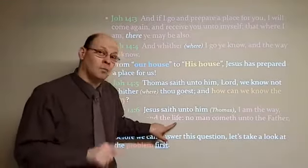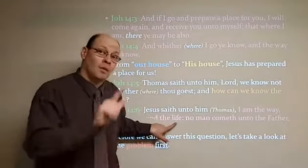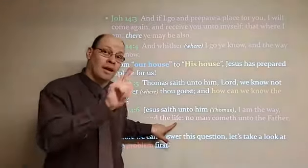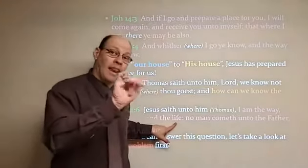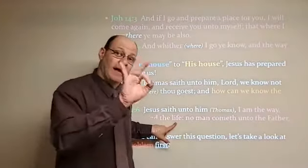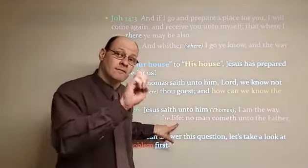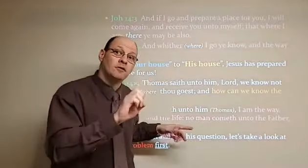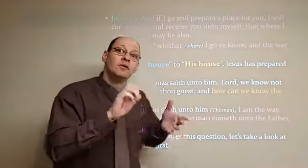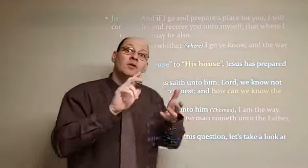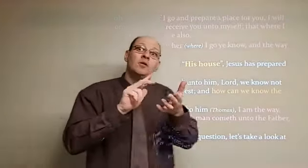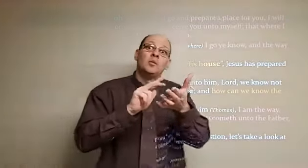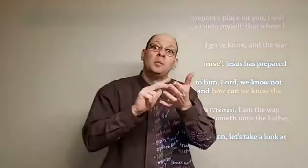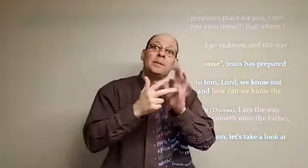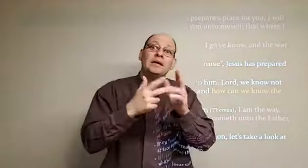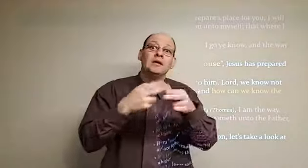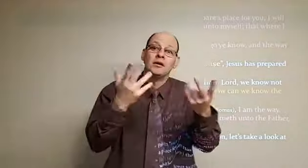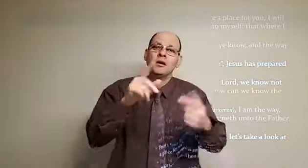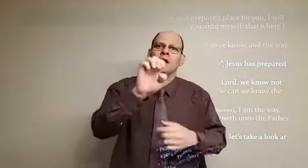now continuing the scripture it says and the life